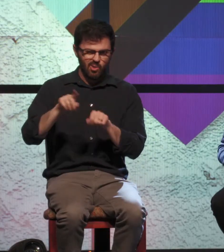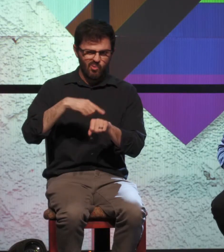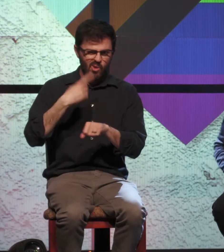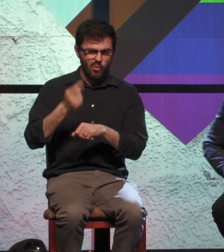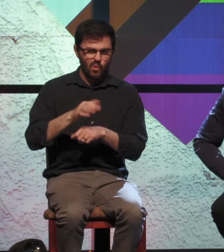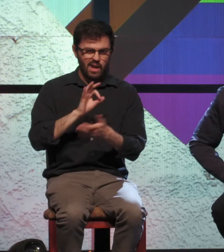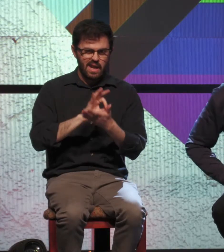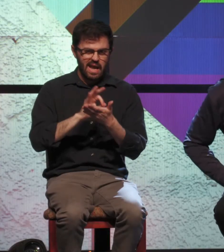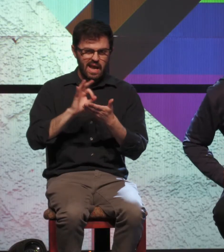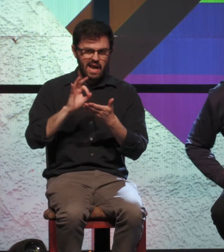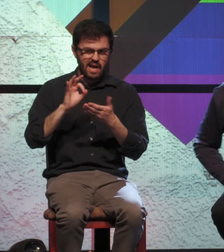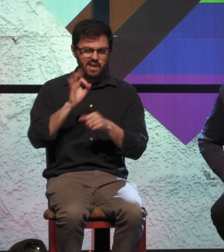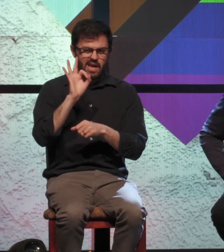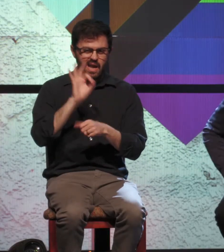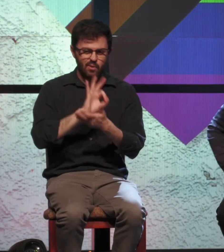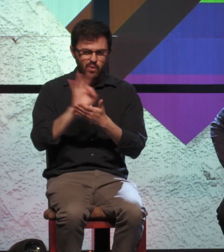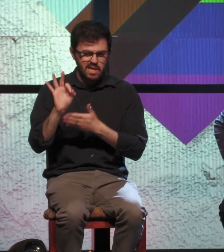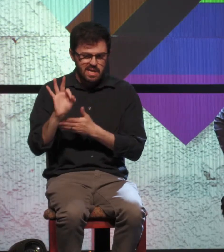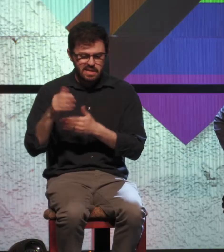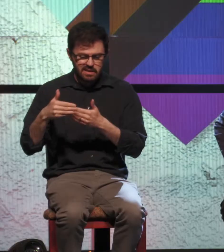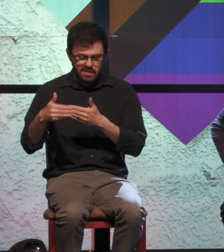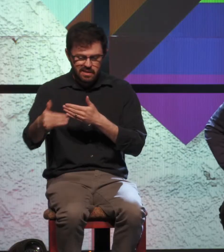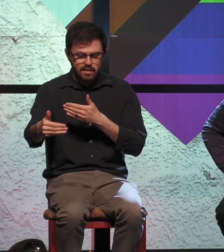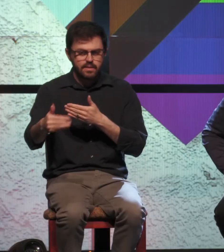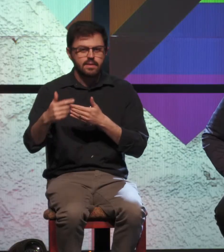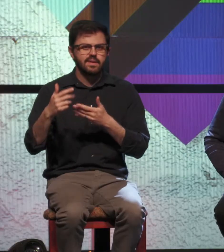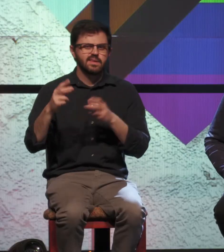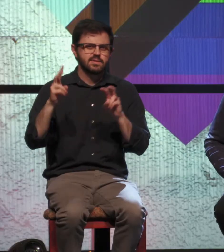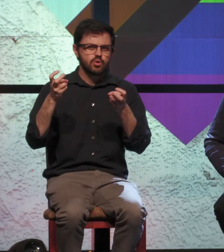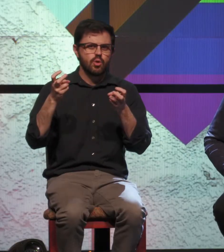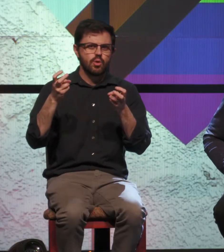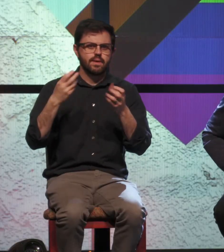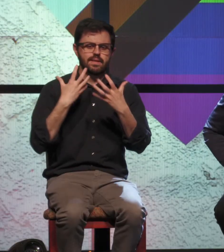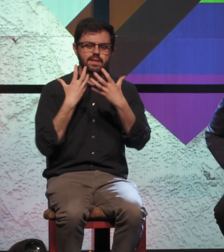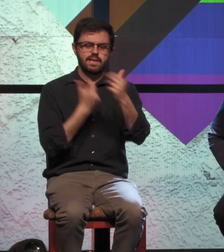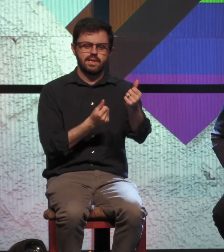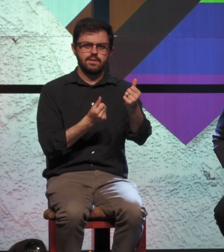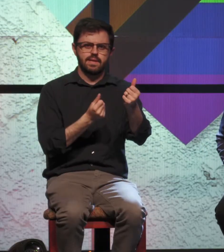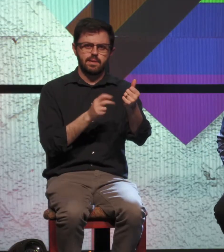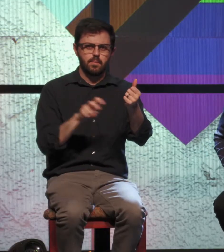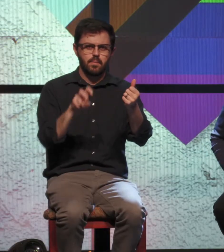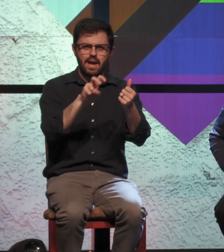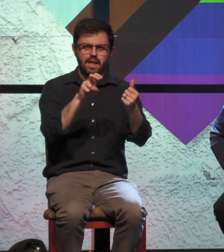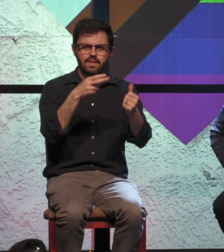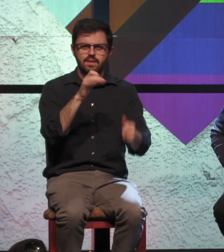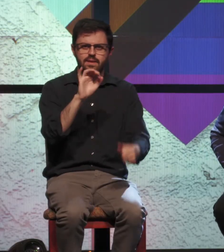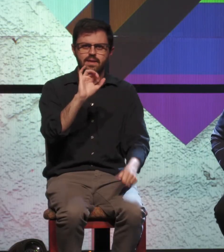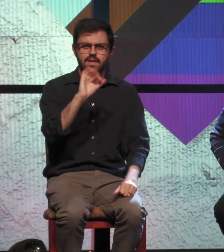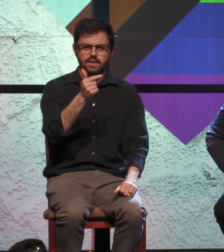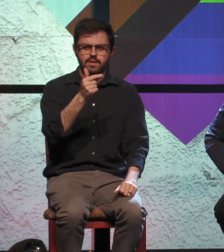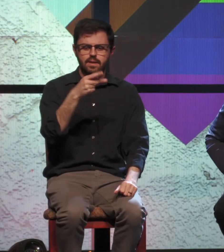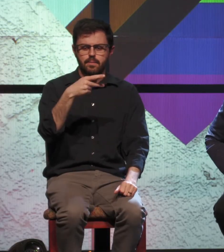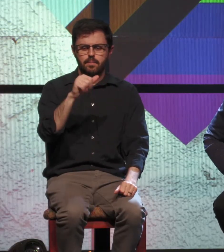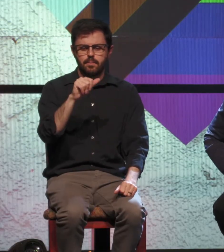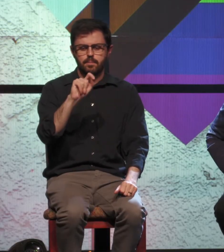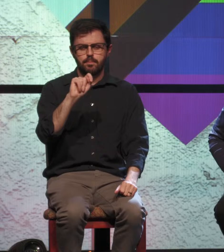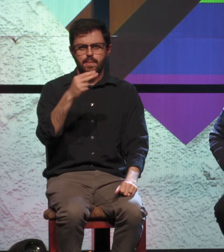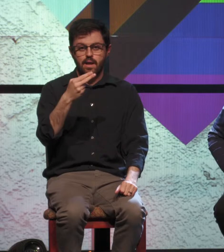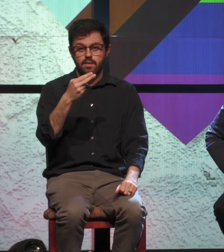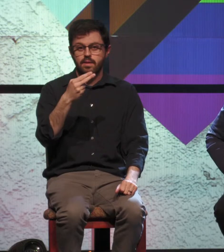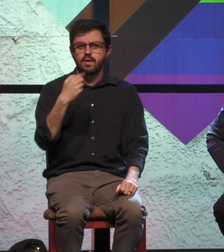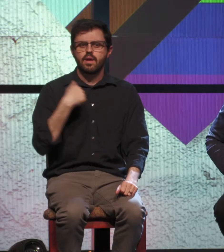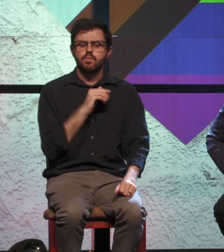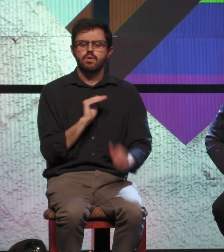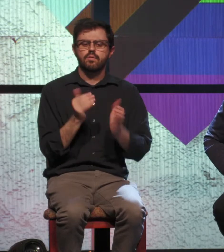what I want to do is, we're going to do a series called The Healing Path. And this series is going to focus on how do we in our everyday normal